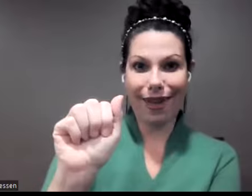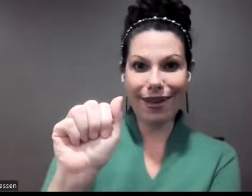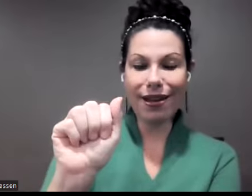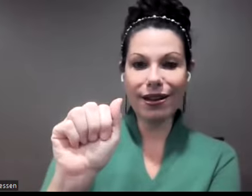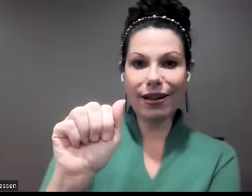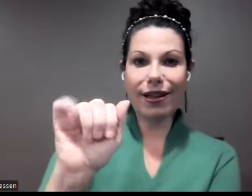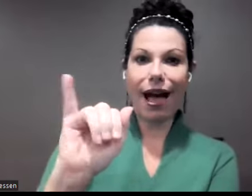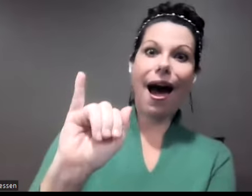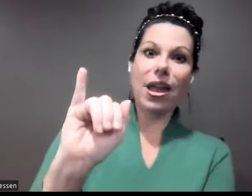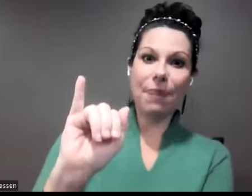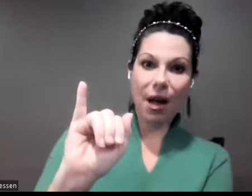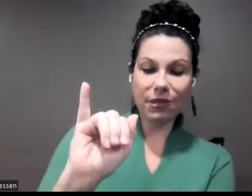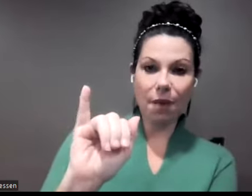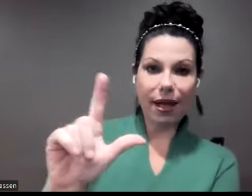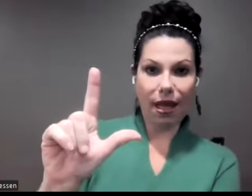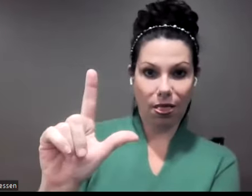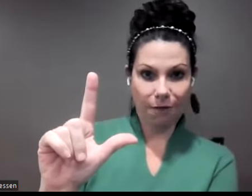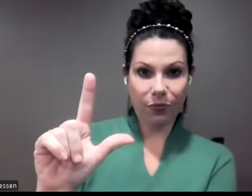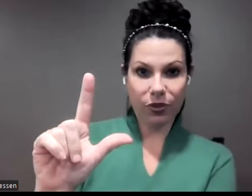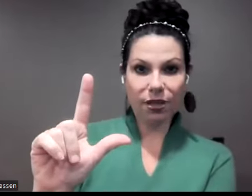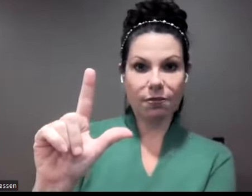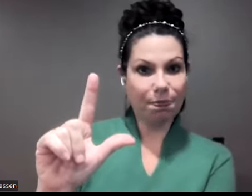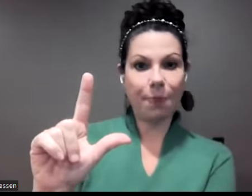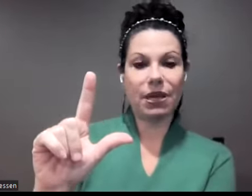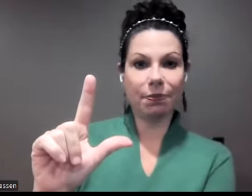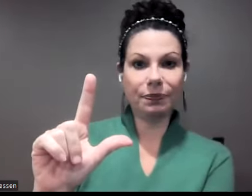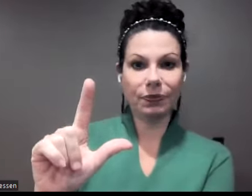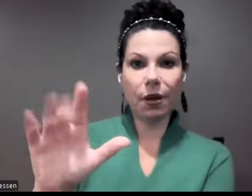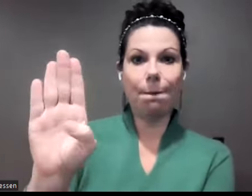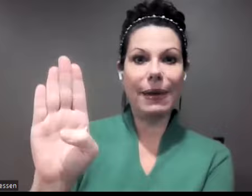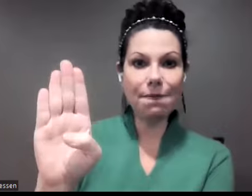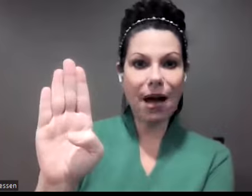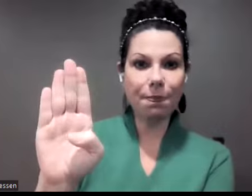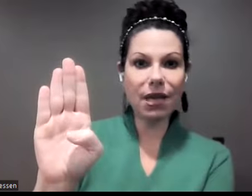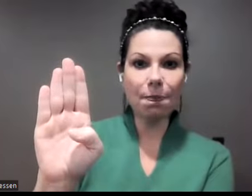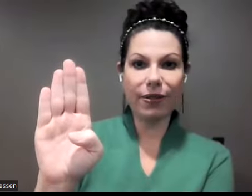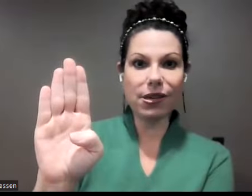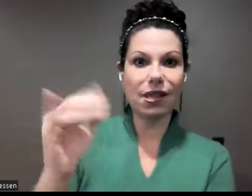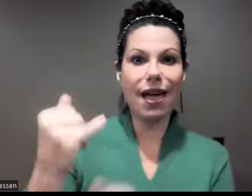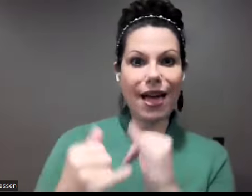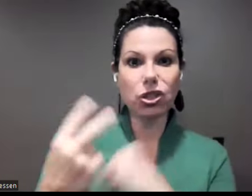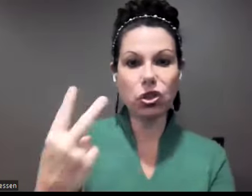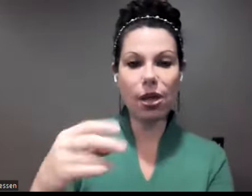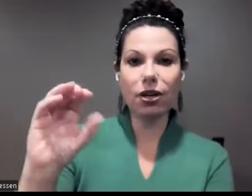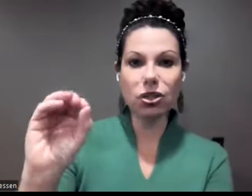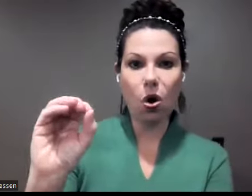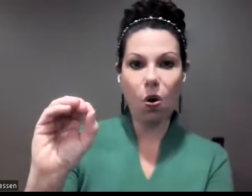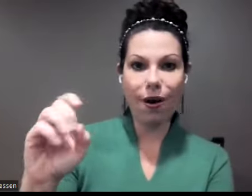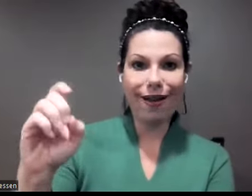M-A, I pops up, L pops up, B pops up, and then the last two letters,